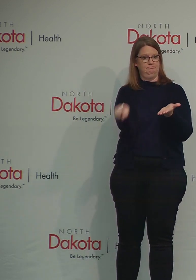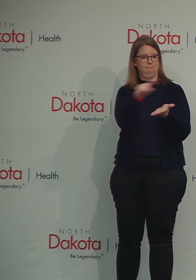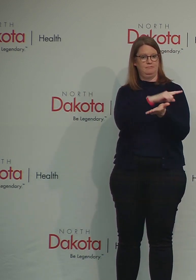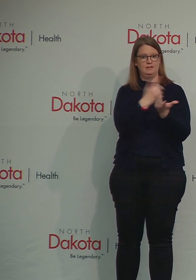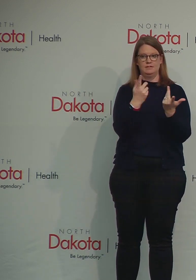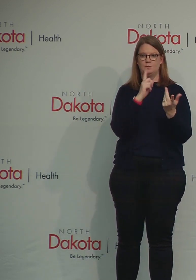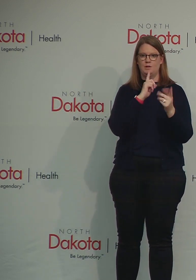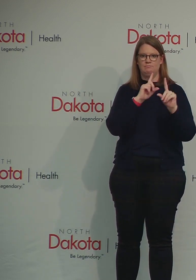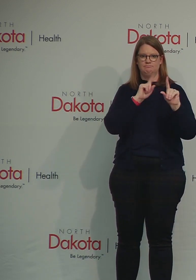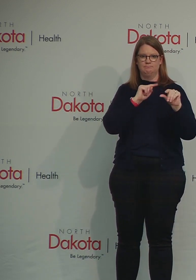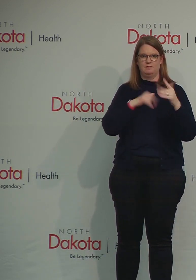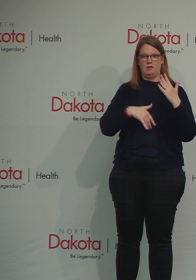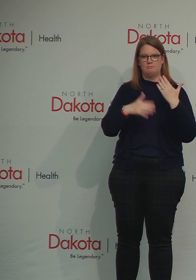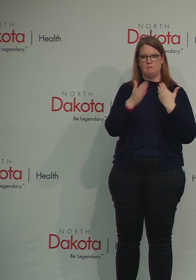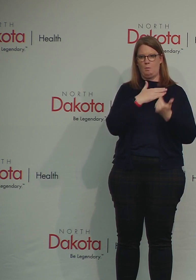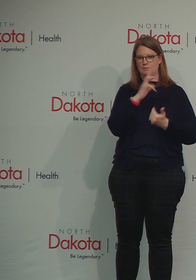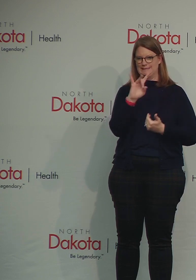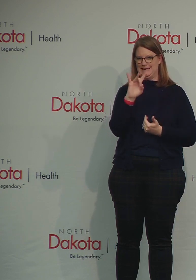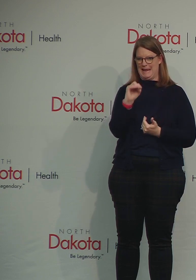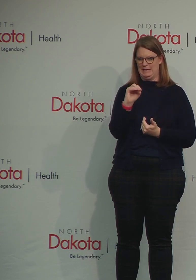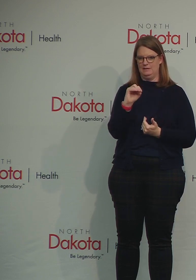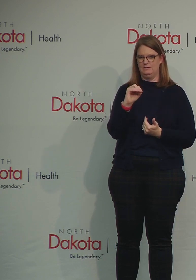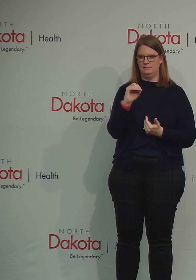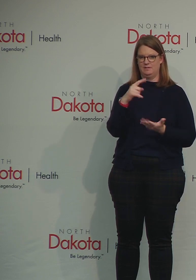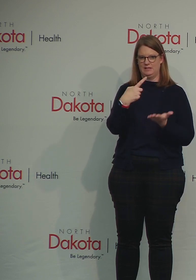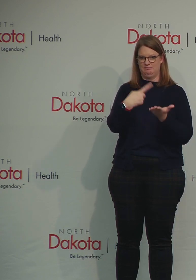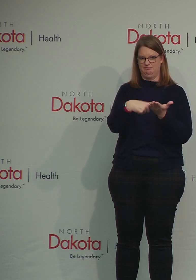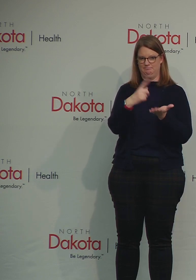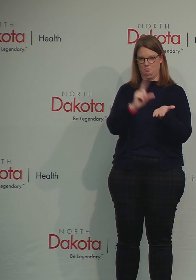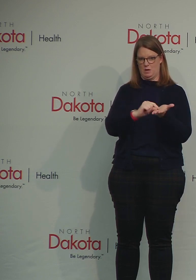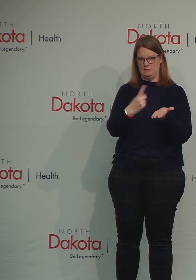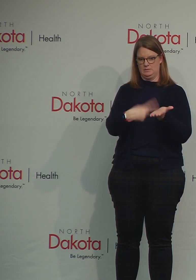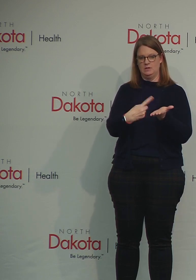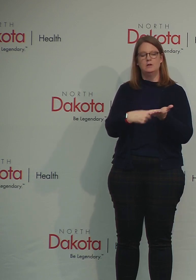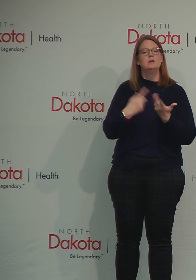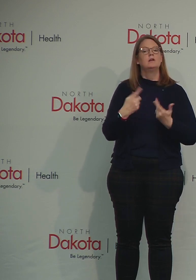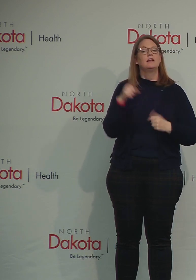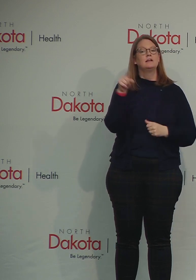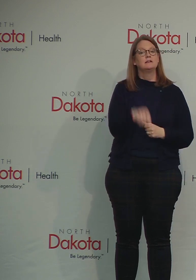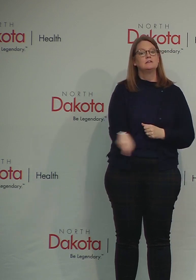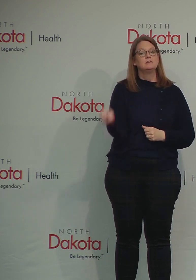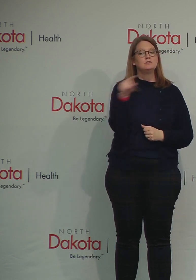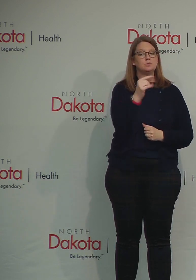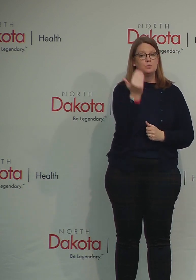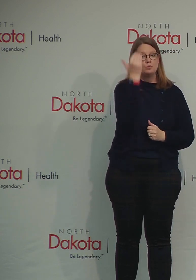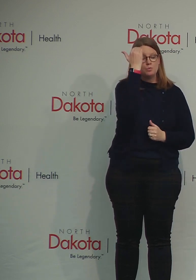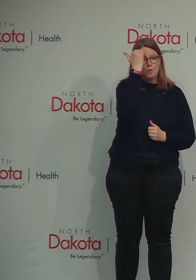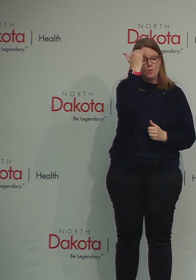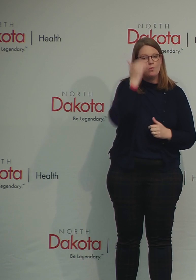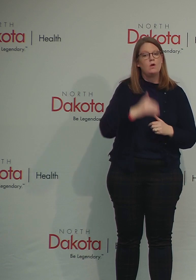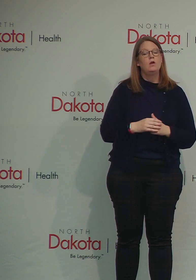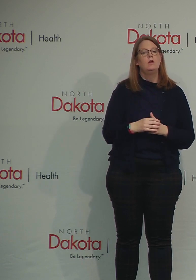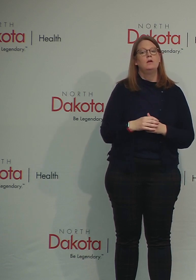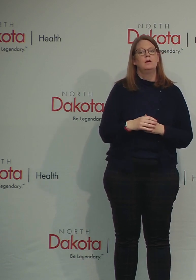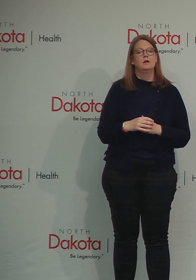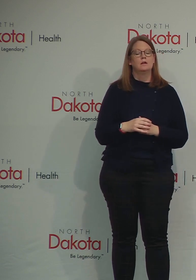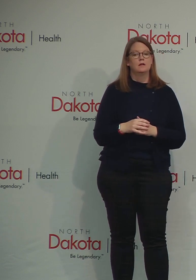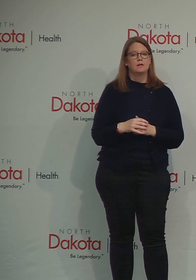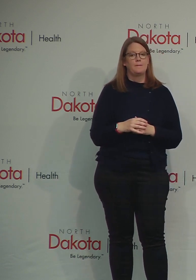now nearly 80 of these briefings. As everybody knows, we are